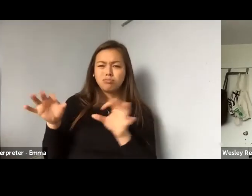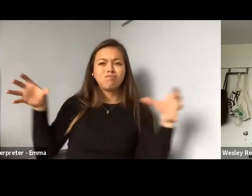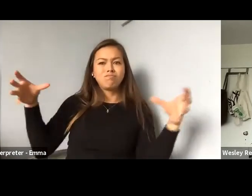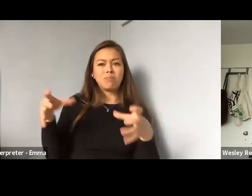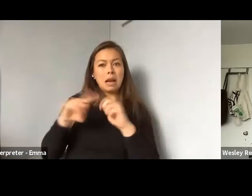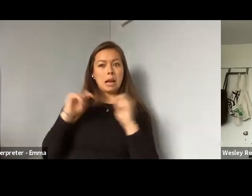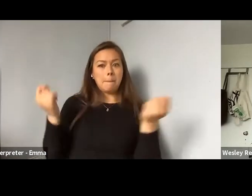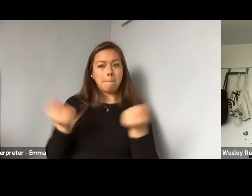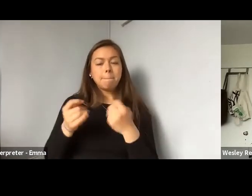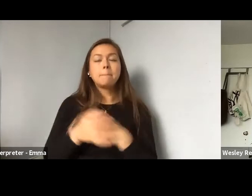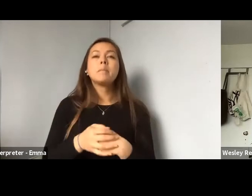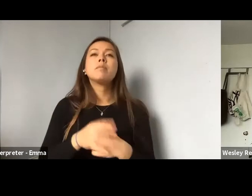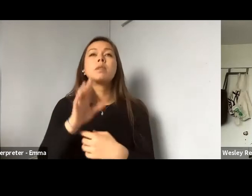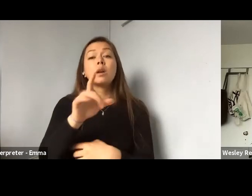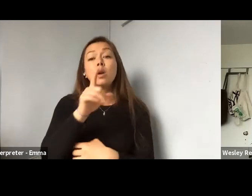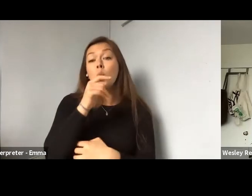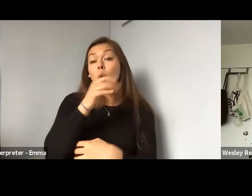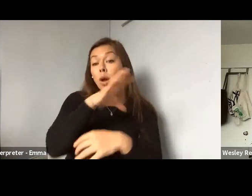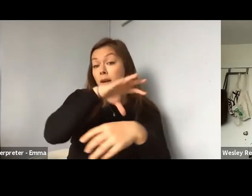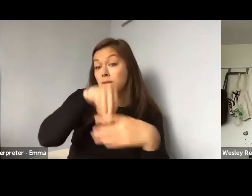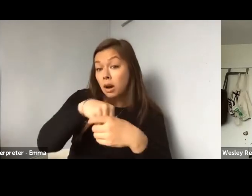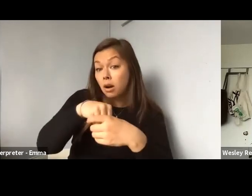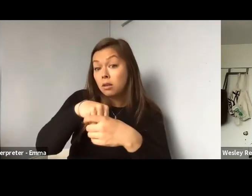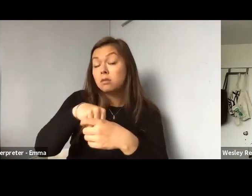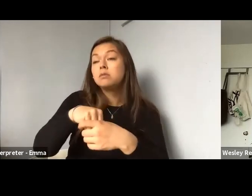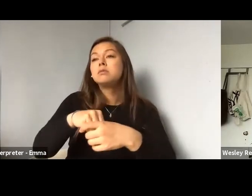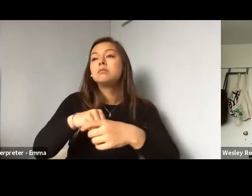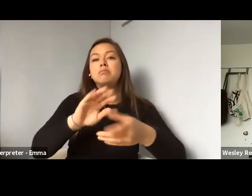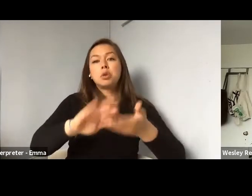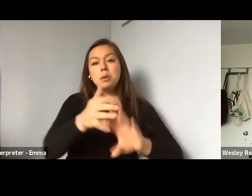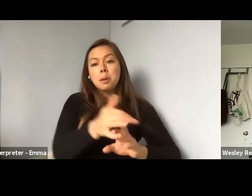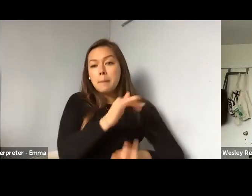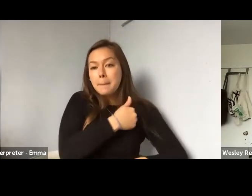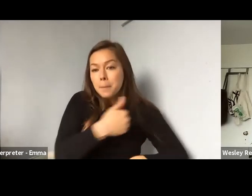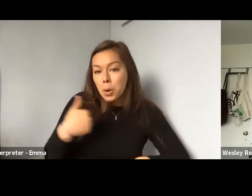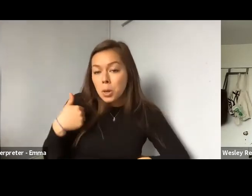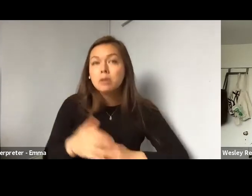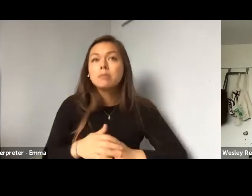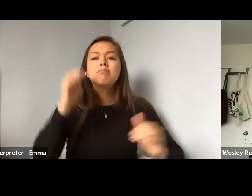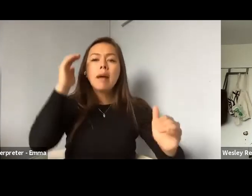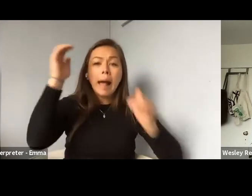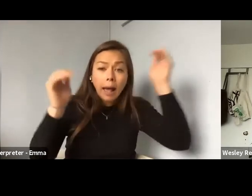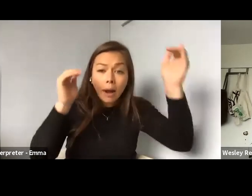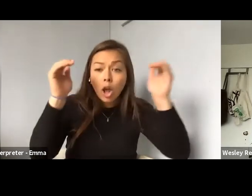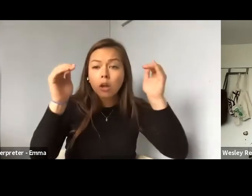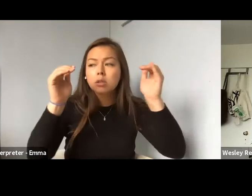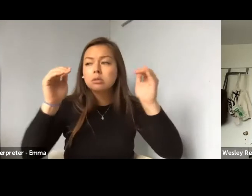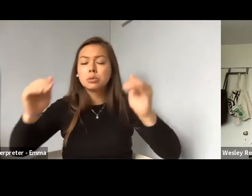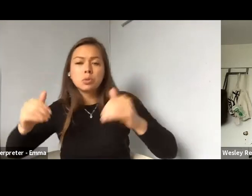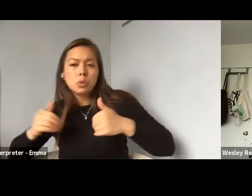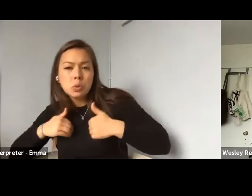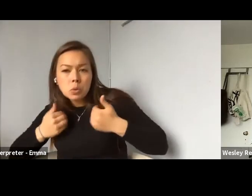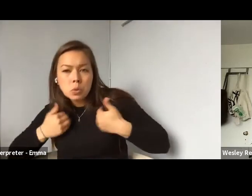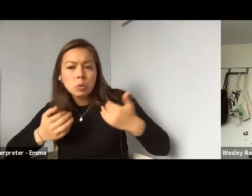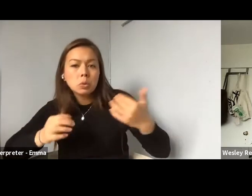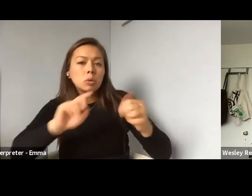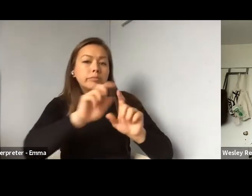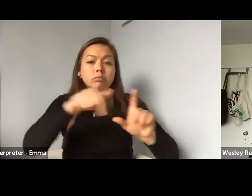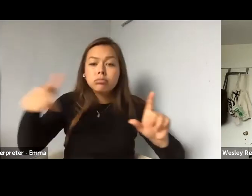of community members, adults and youth, 2S LGBTQI youth, service providers, and